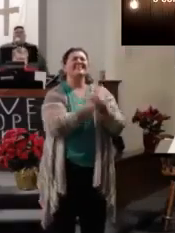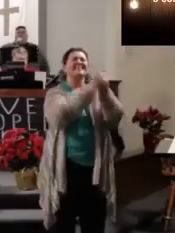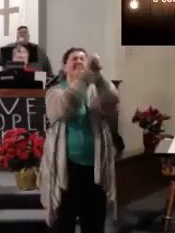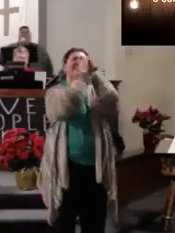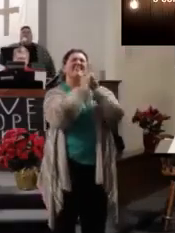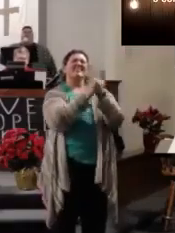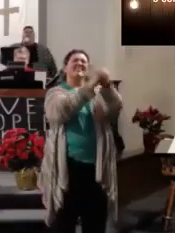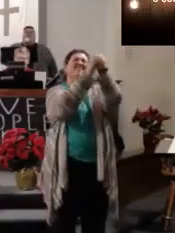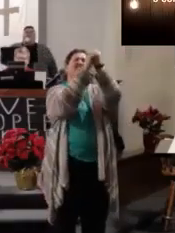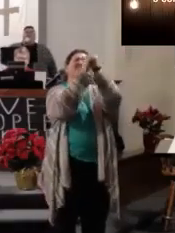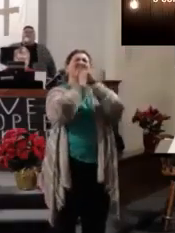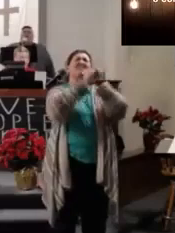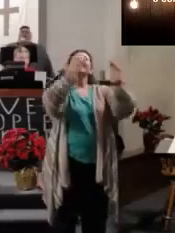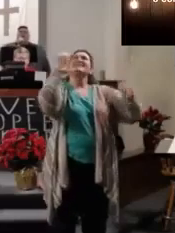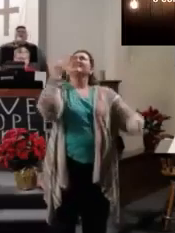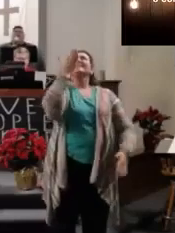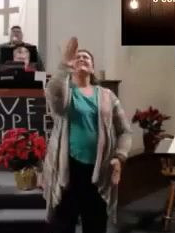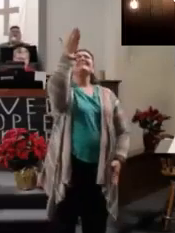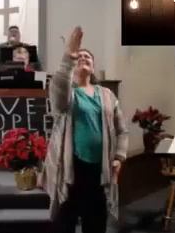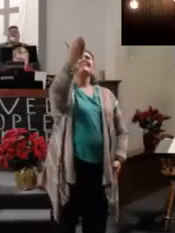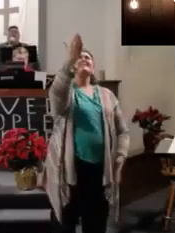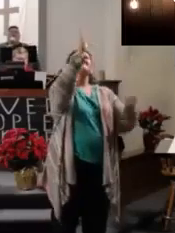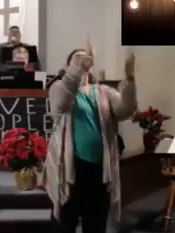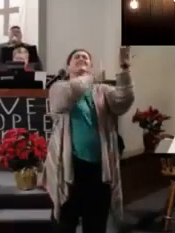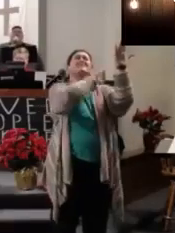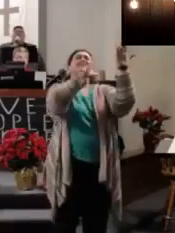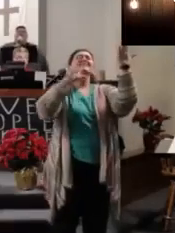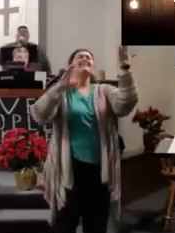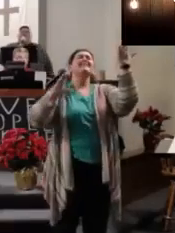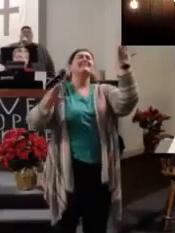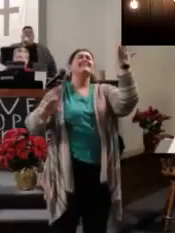us adore him,